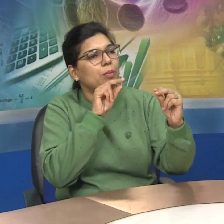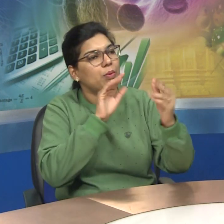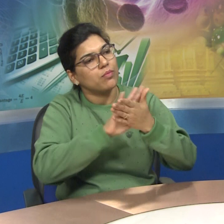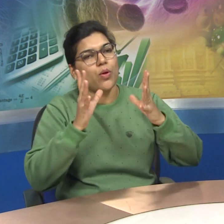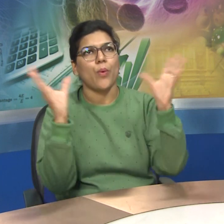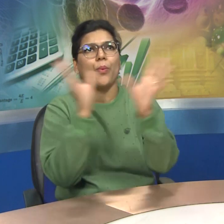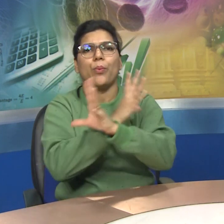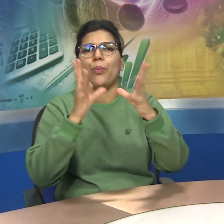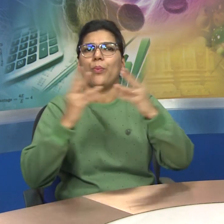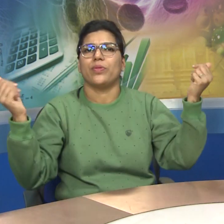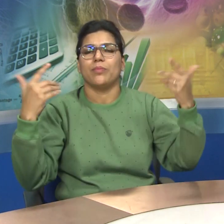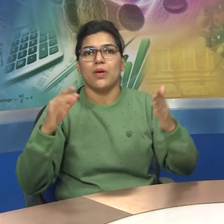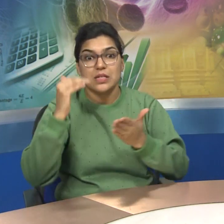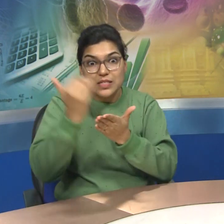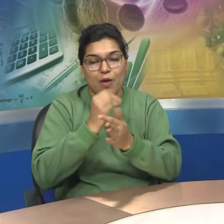As a non-documentary source.